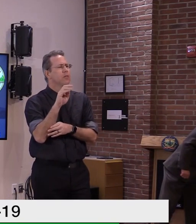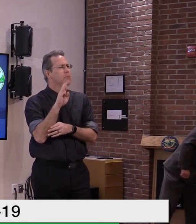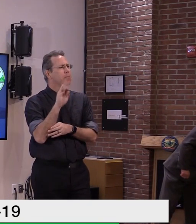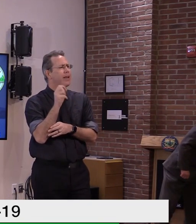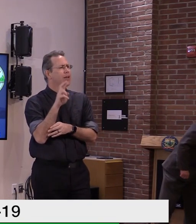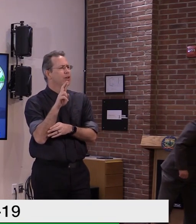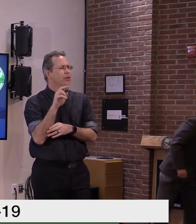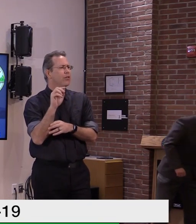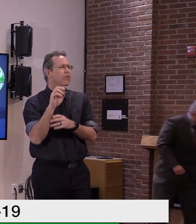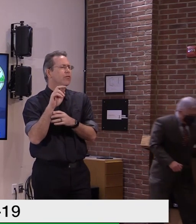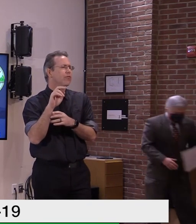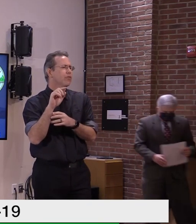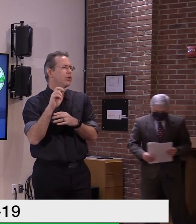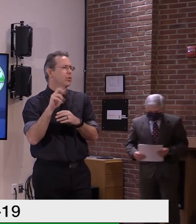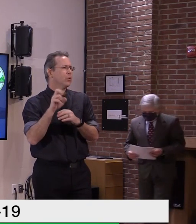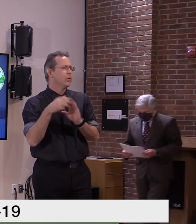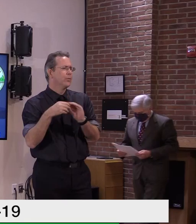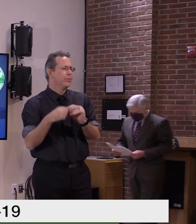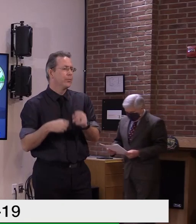Hello, and happy New Year.